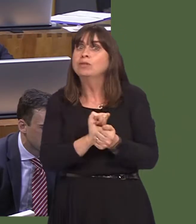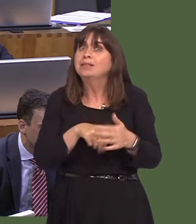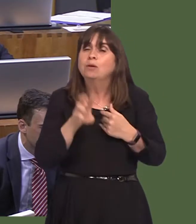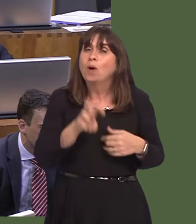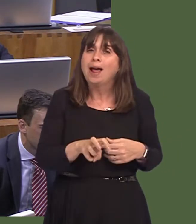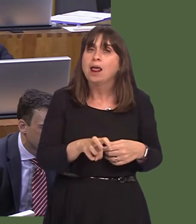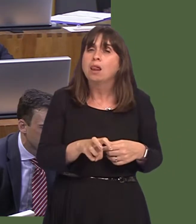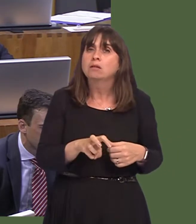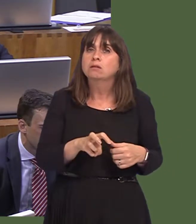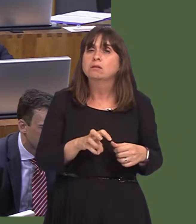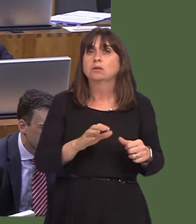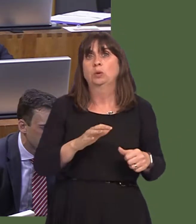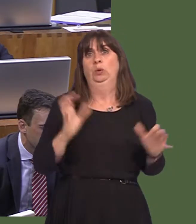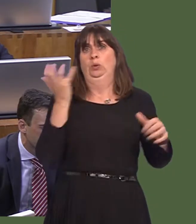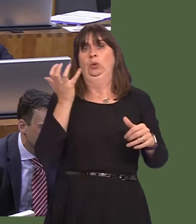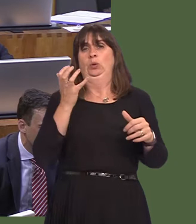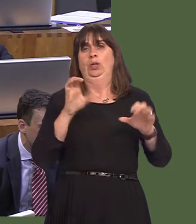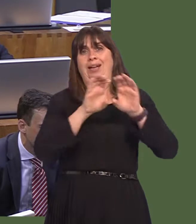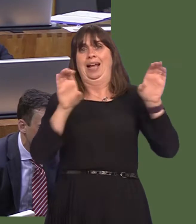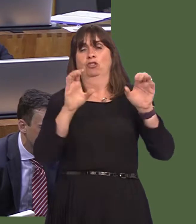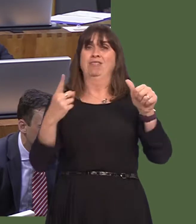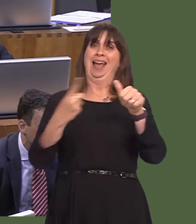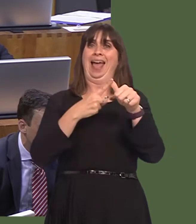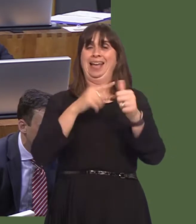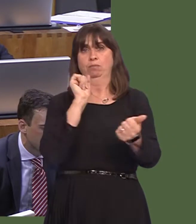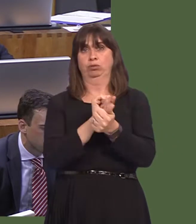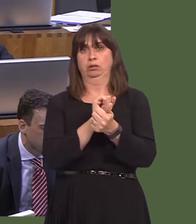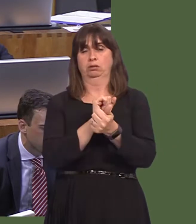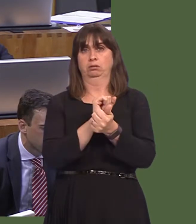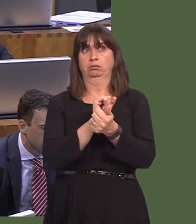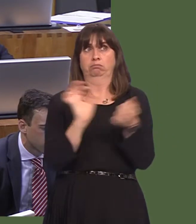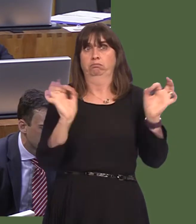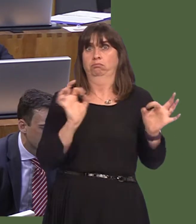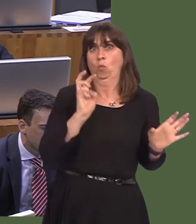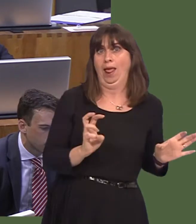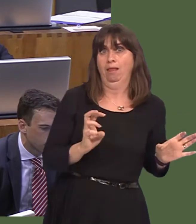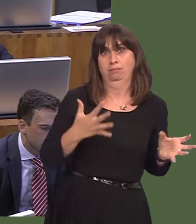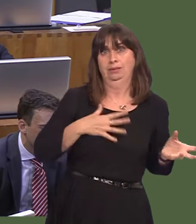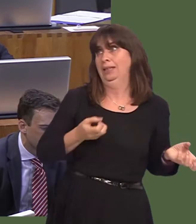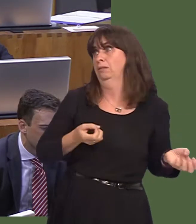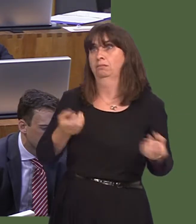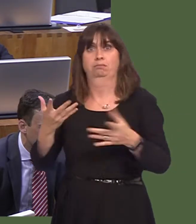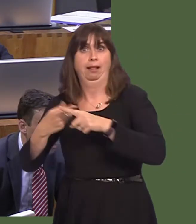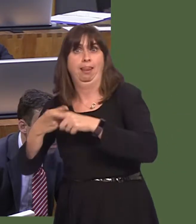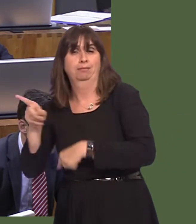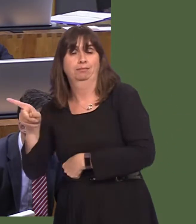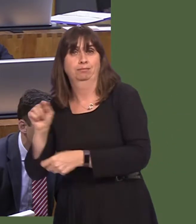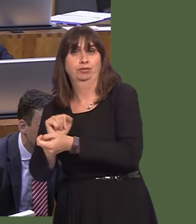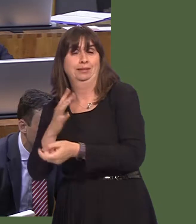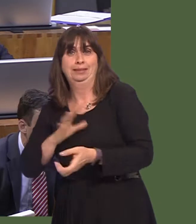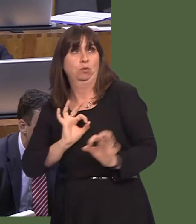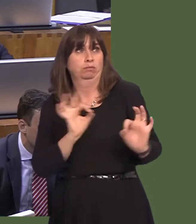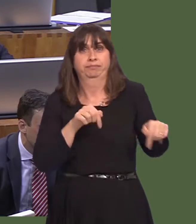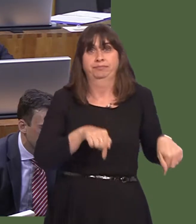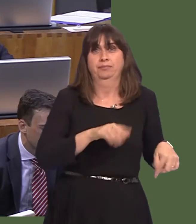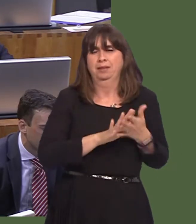either. So we couldn't create some kind of self-contained prison system under current circumstances, because that would mean that